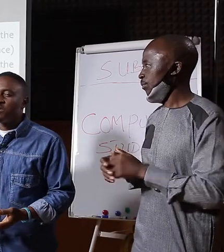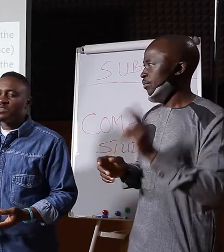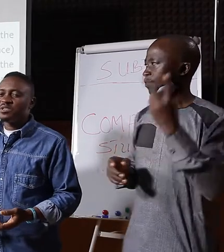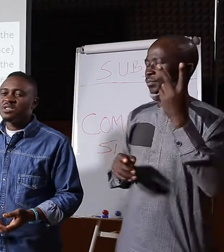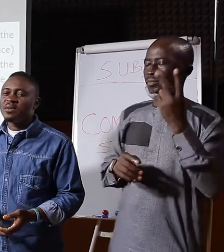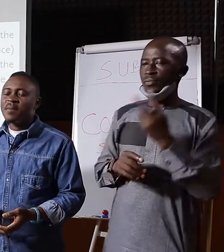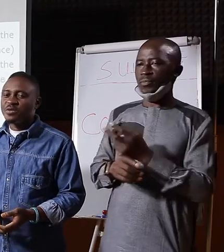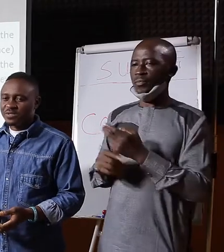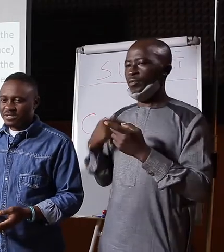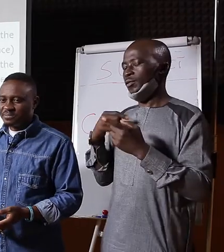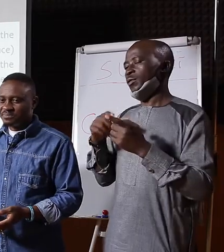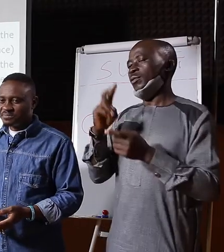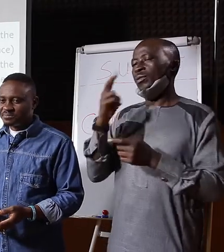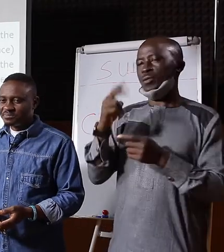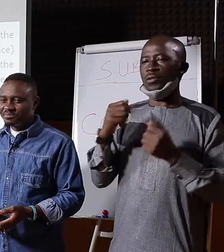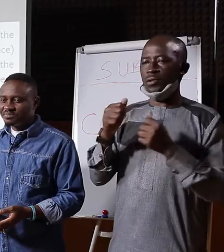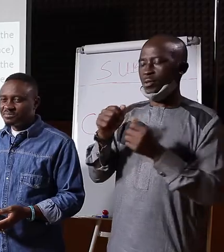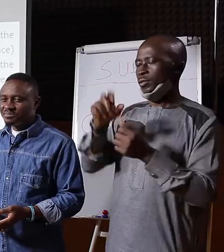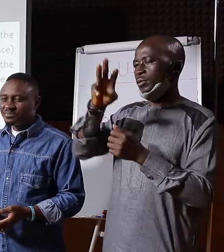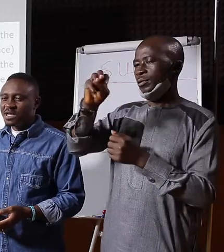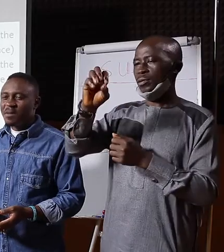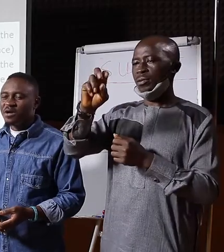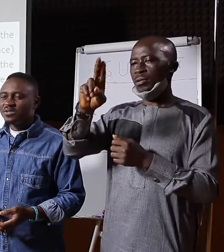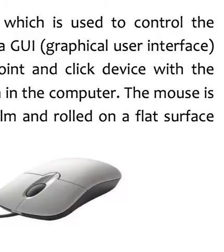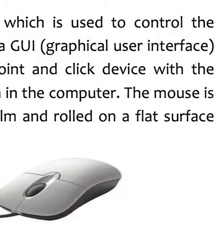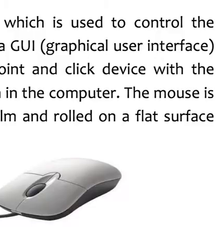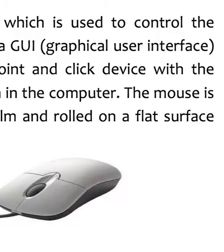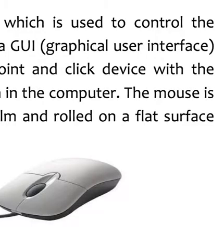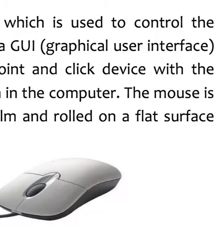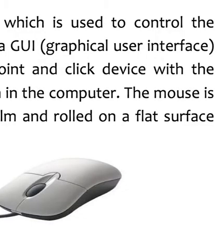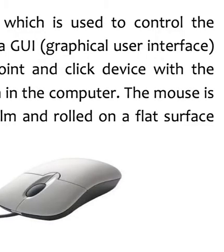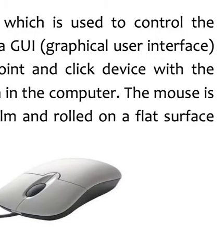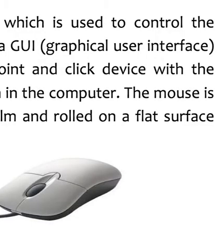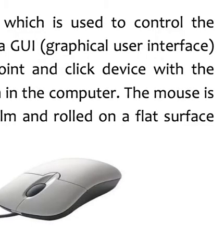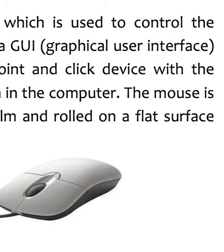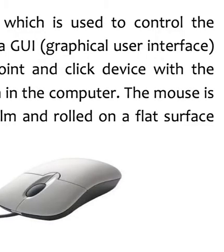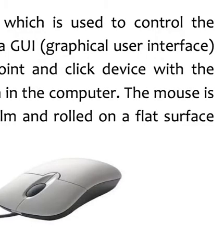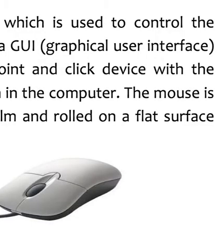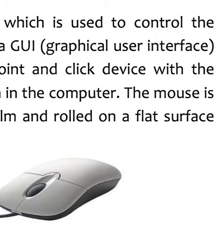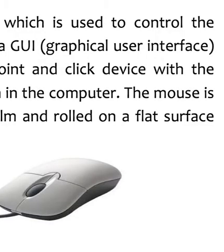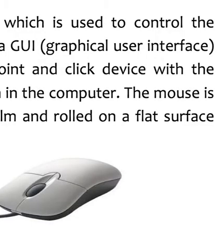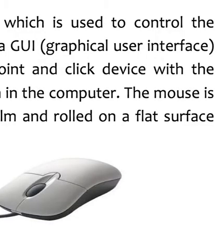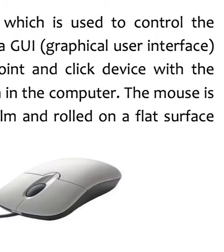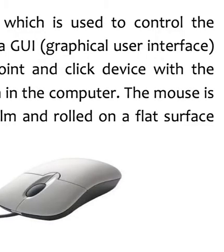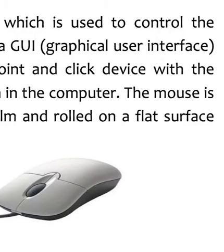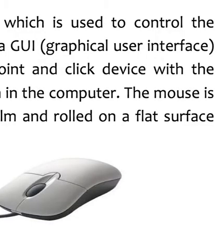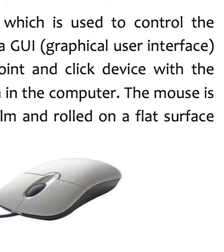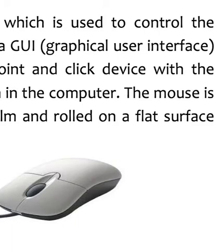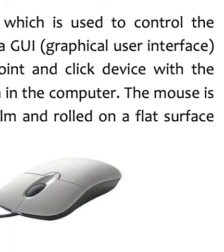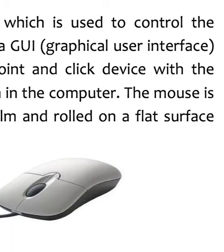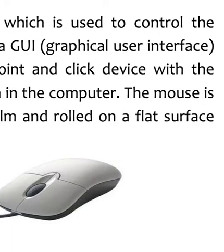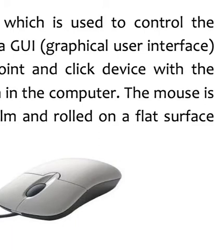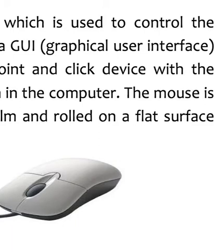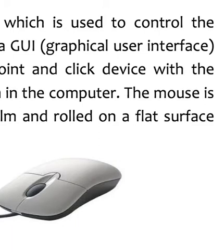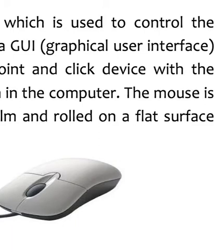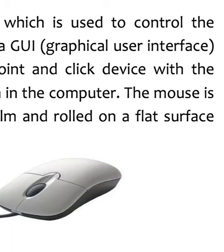Secondly, we'll be considering the mouse. The mouse, it's actually it's an input device which is used